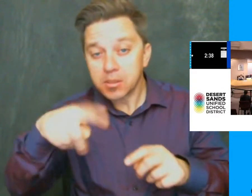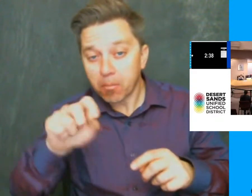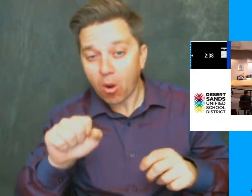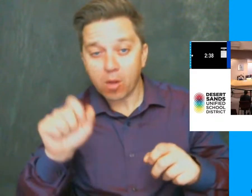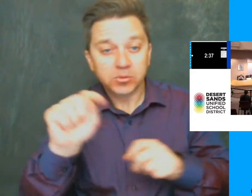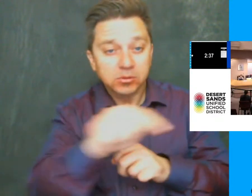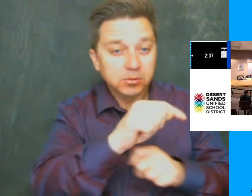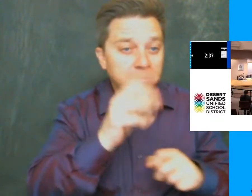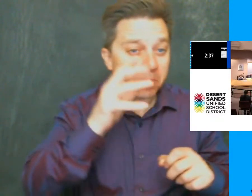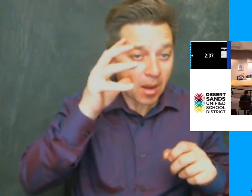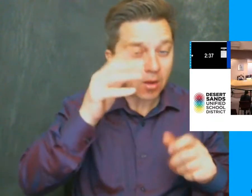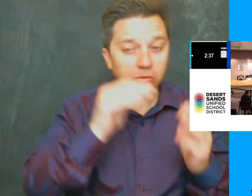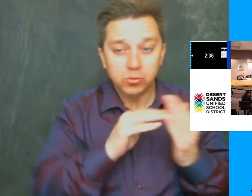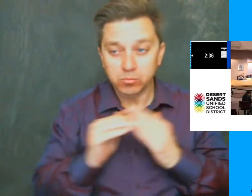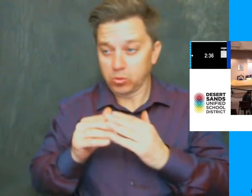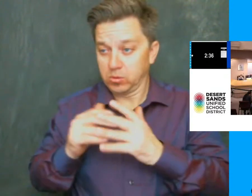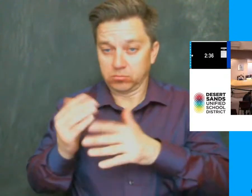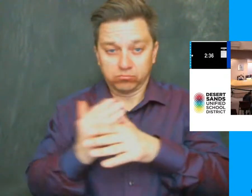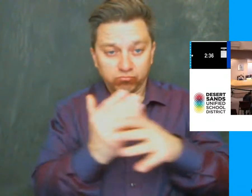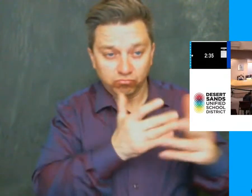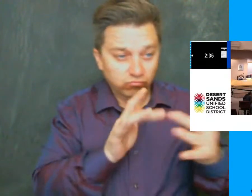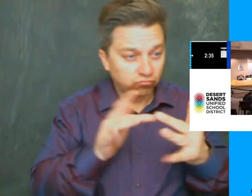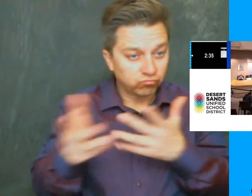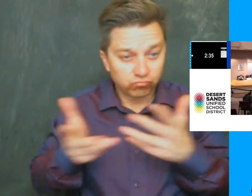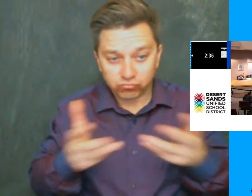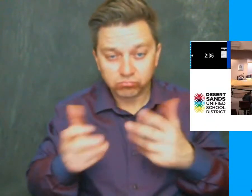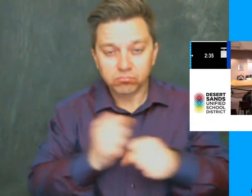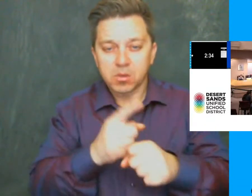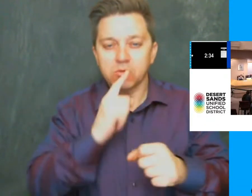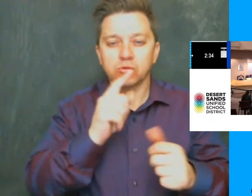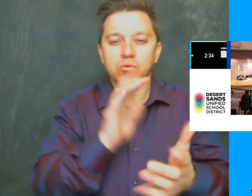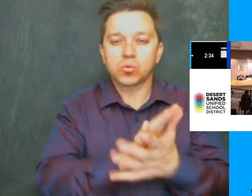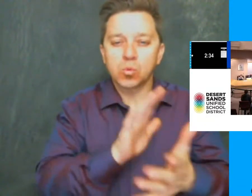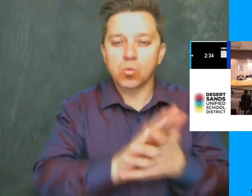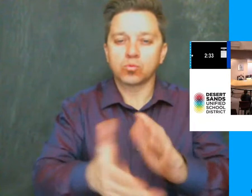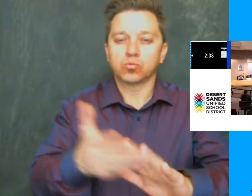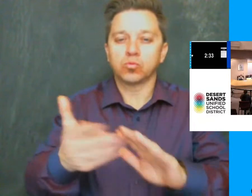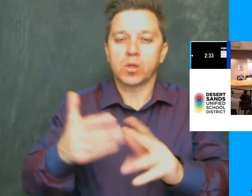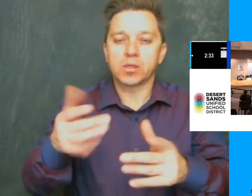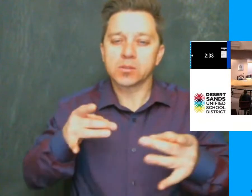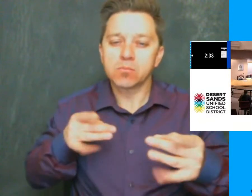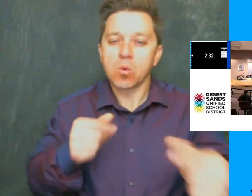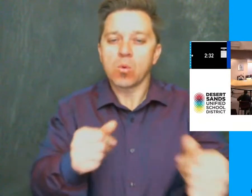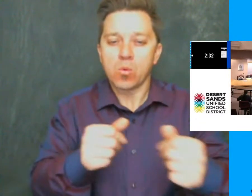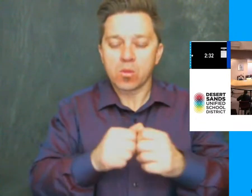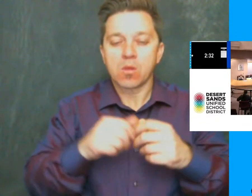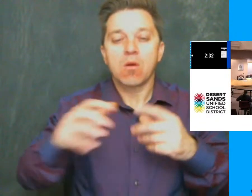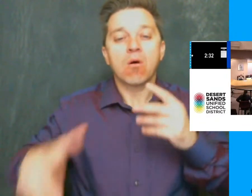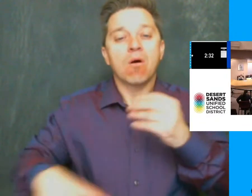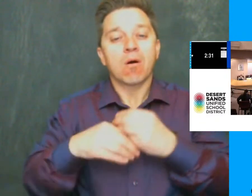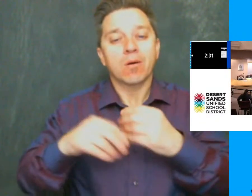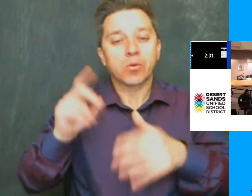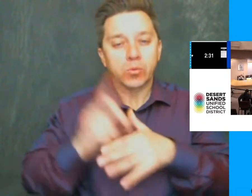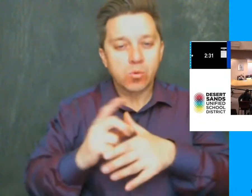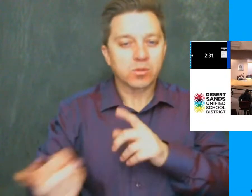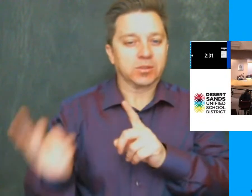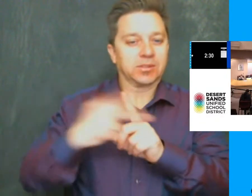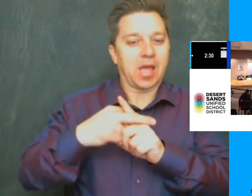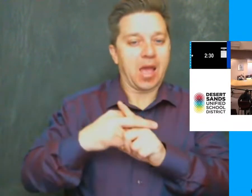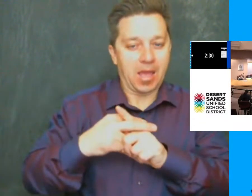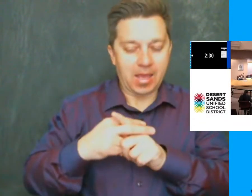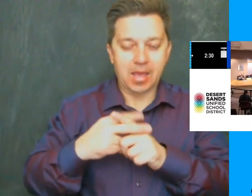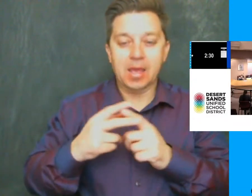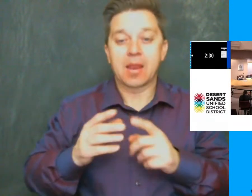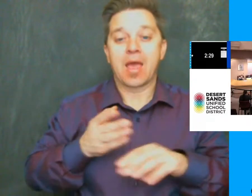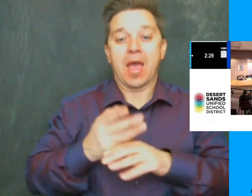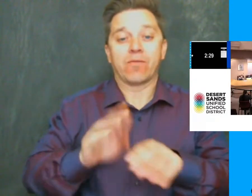community. We ensure our schools in Desert Sands are running smoothly. Additional duties were assigned to us when we opened up again after